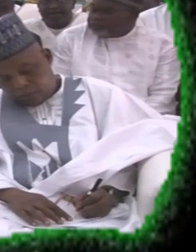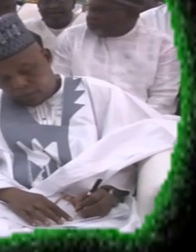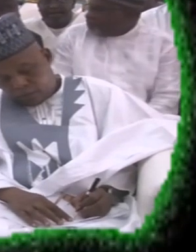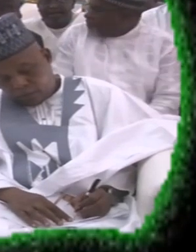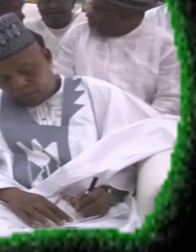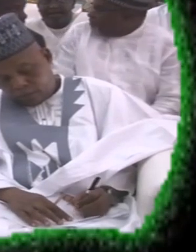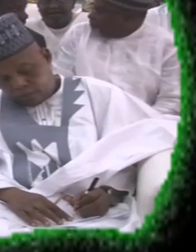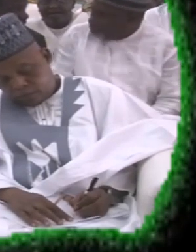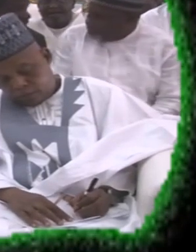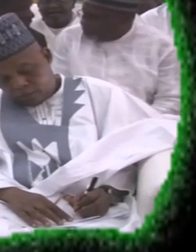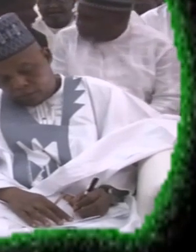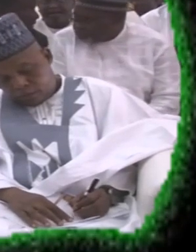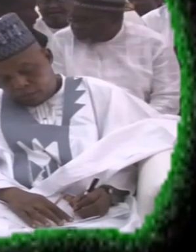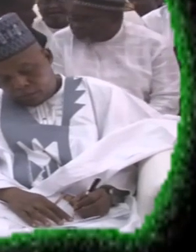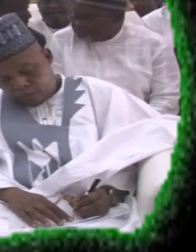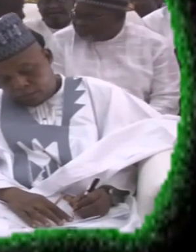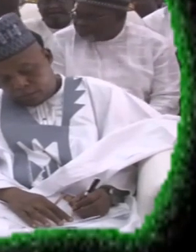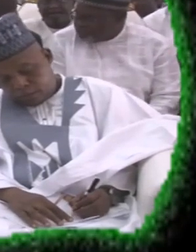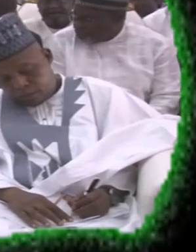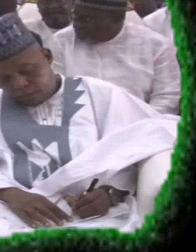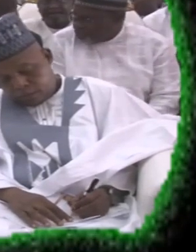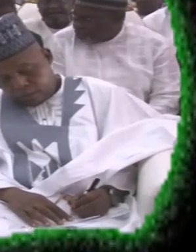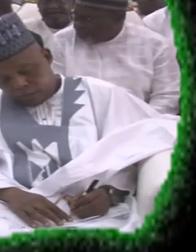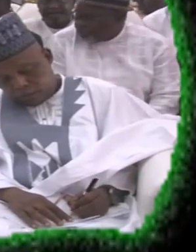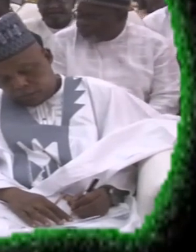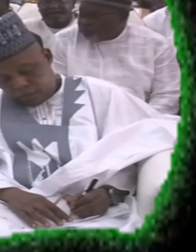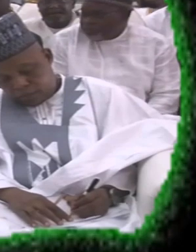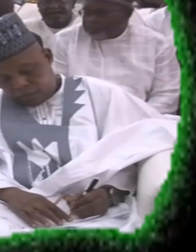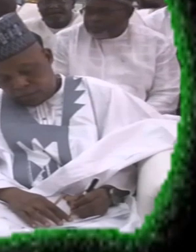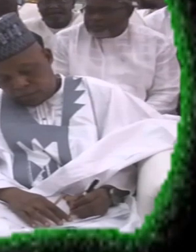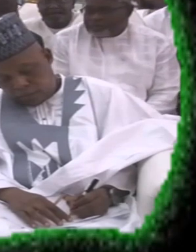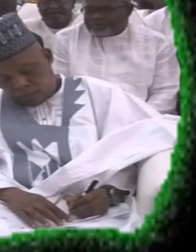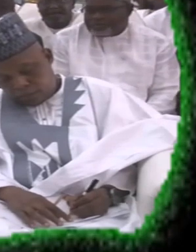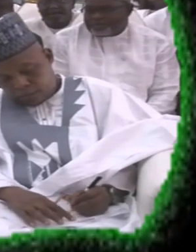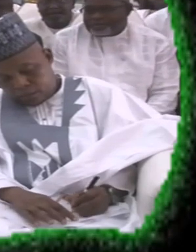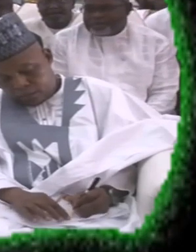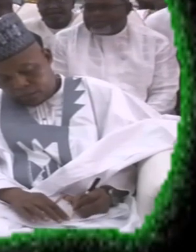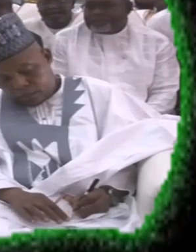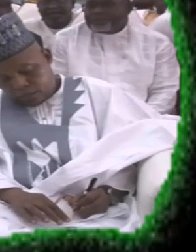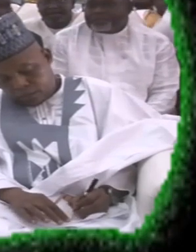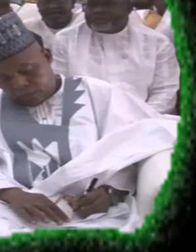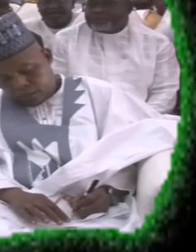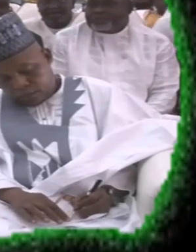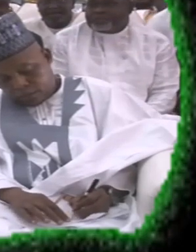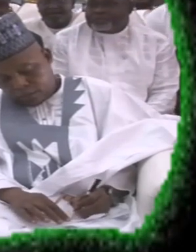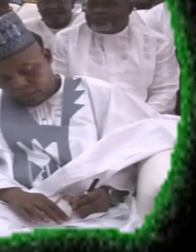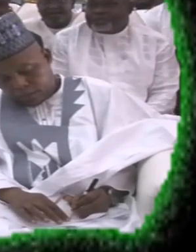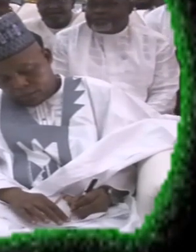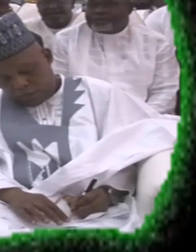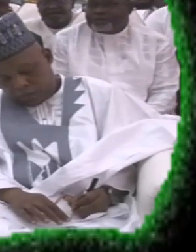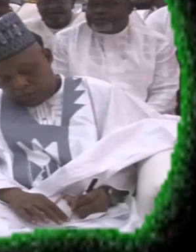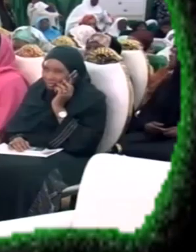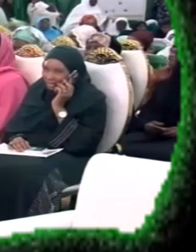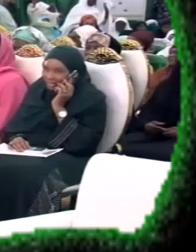members of the National Assembly present here, the Murshid of the National Mosque, members of the